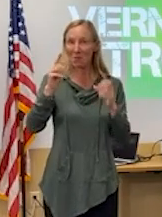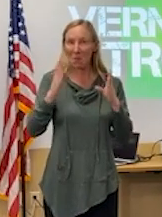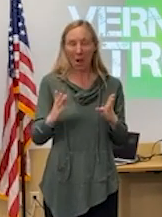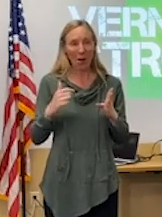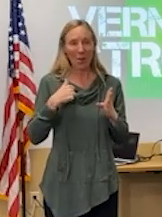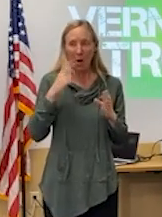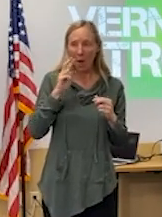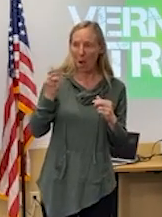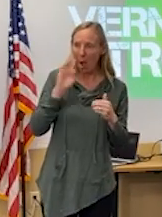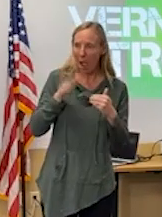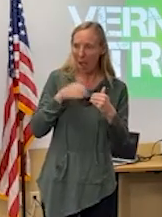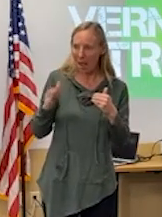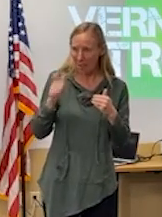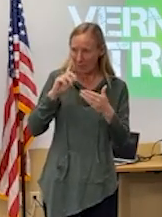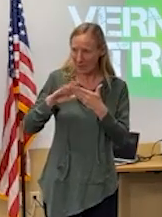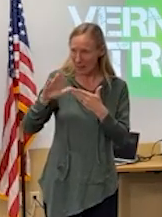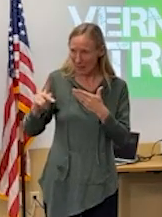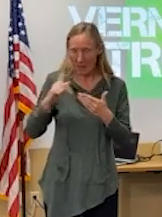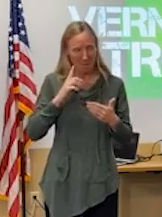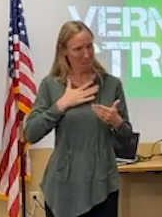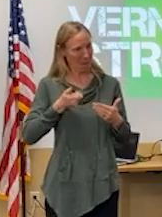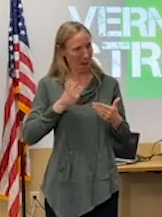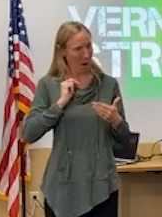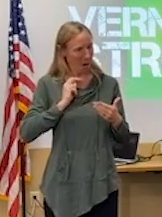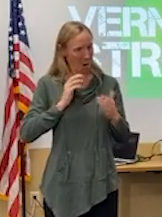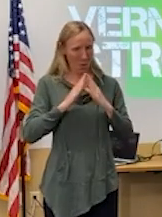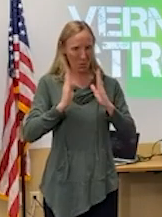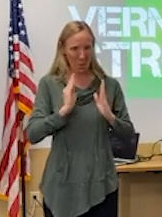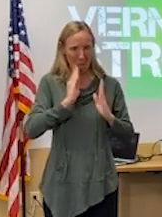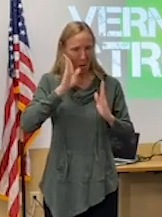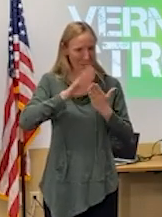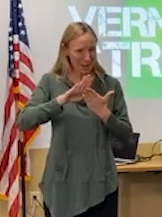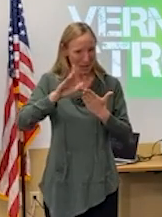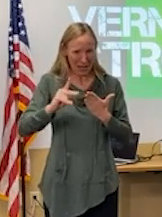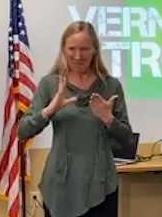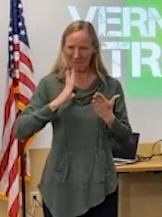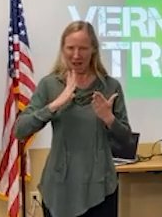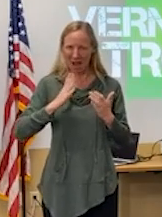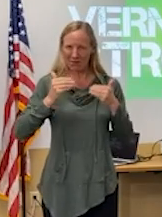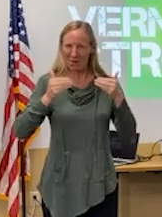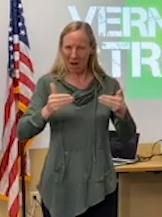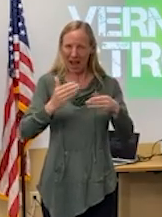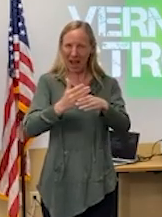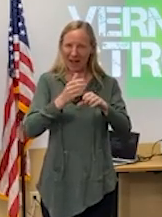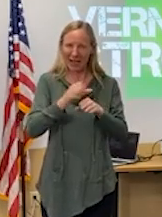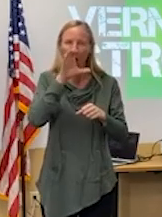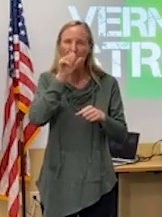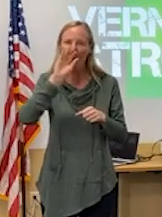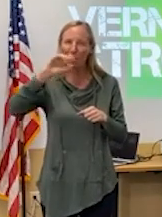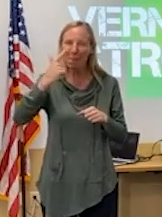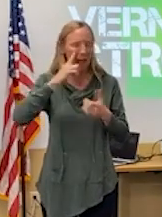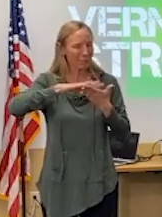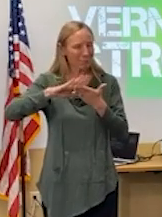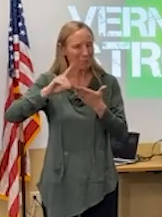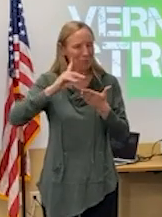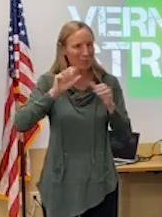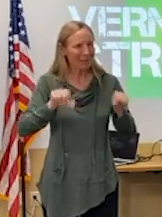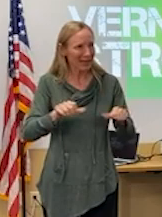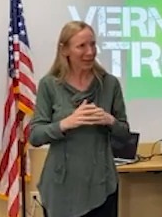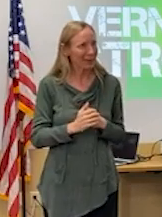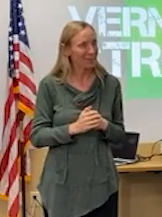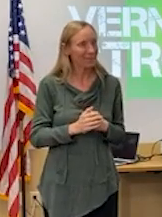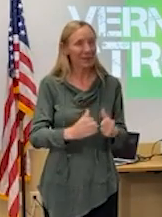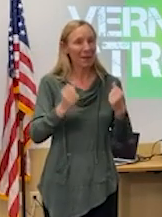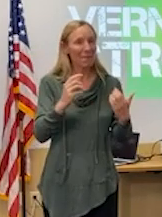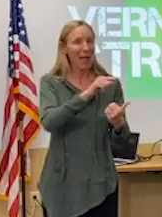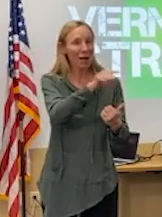help out a neighbor out, that's great too, because everything helps. Next, I know many are waiting to hear